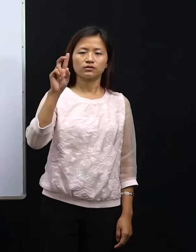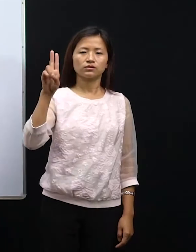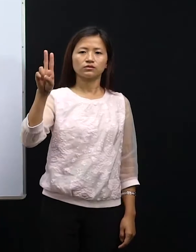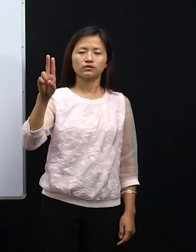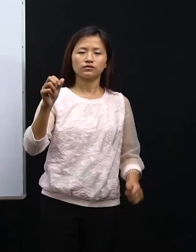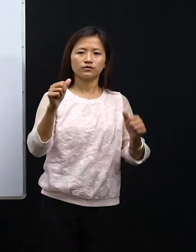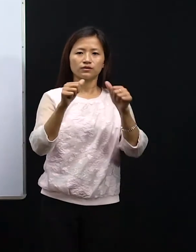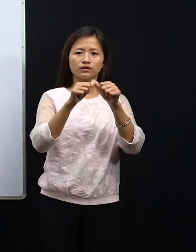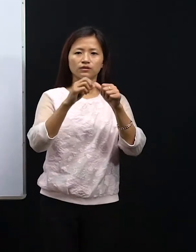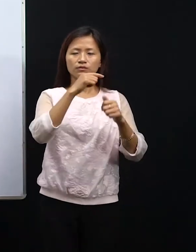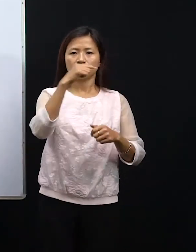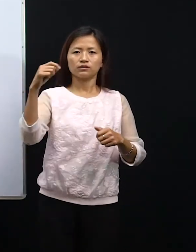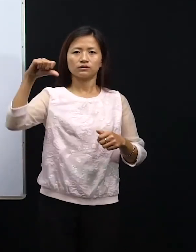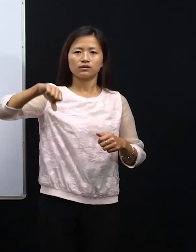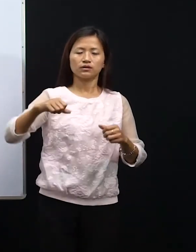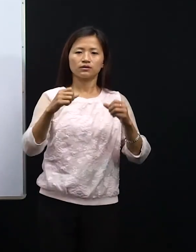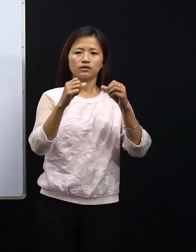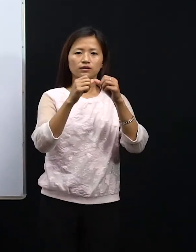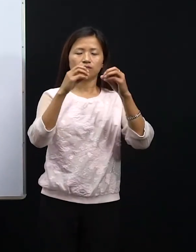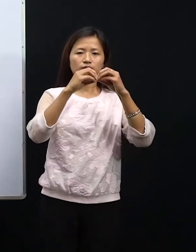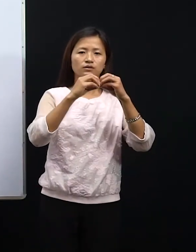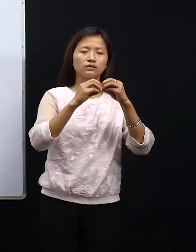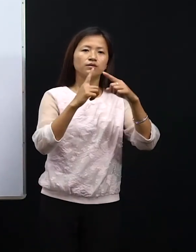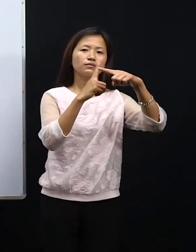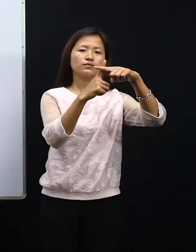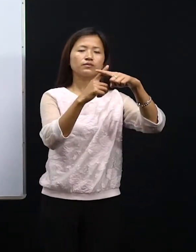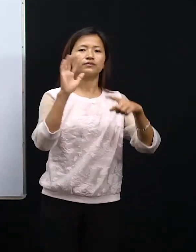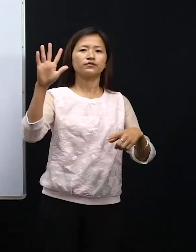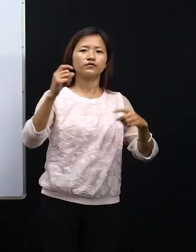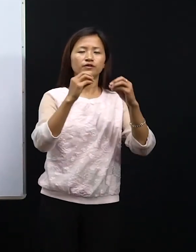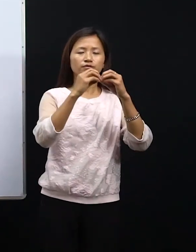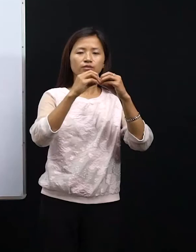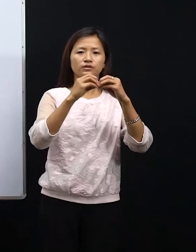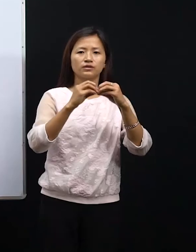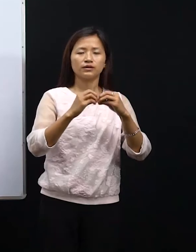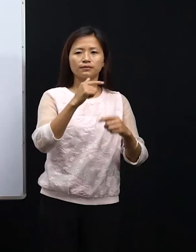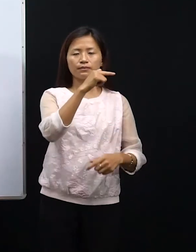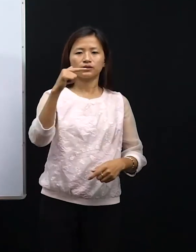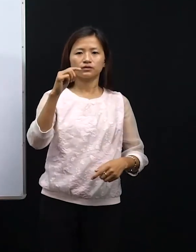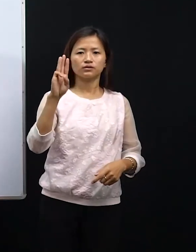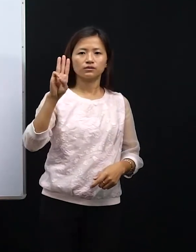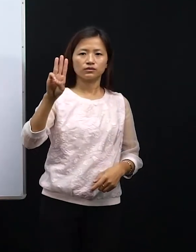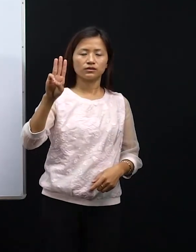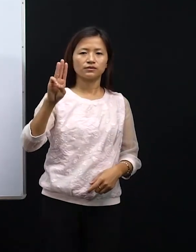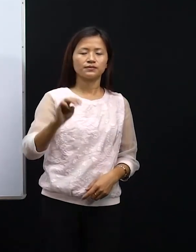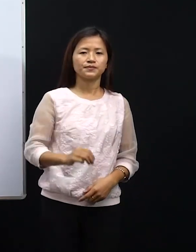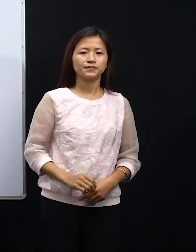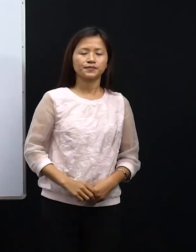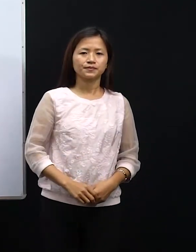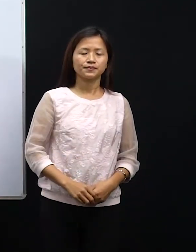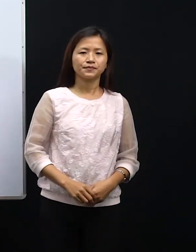12a minus 9ab plus 5b minus 3.